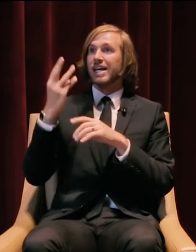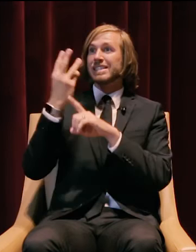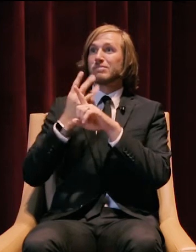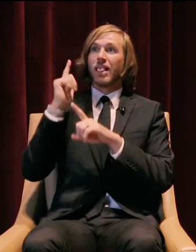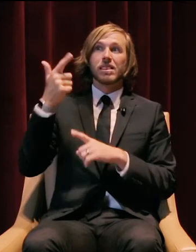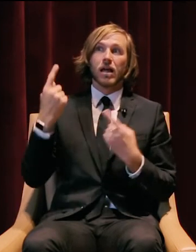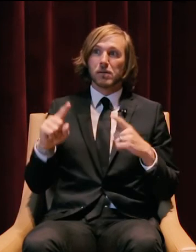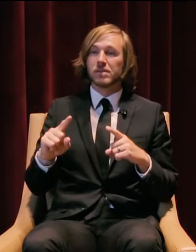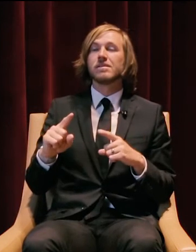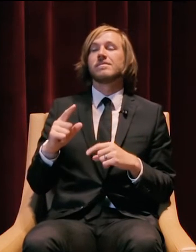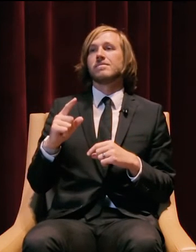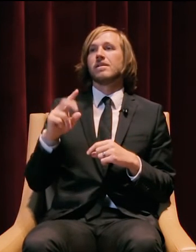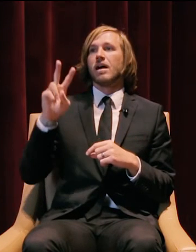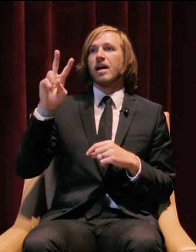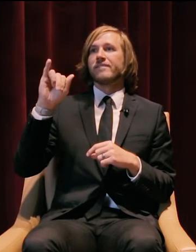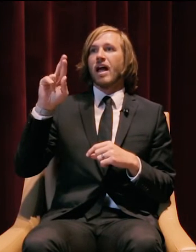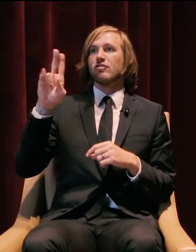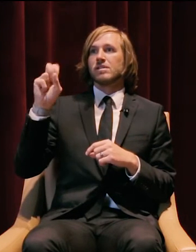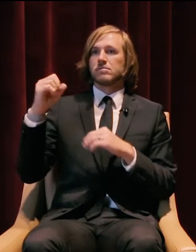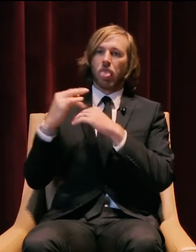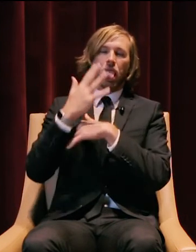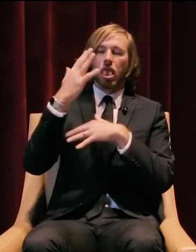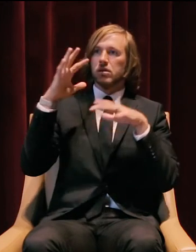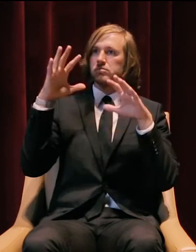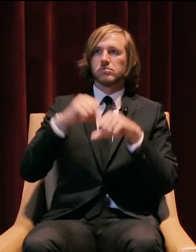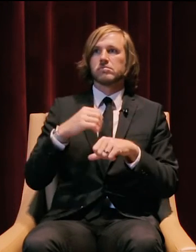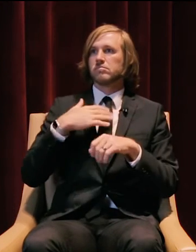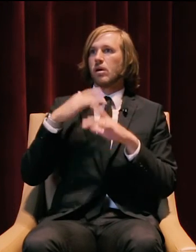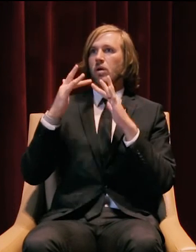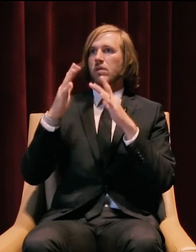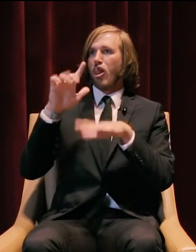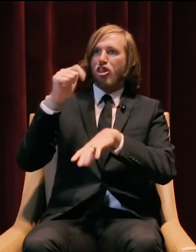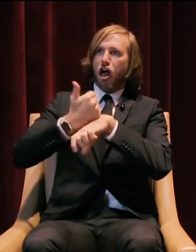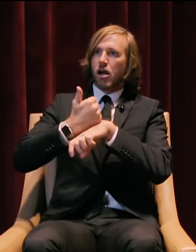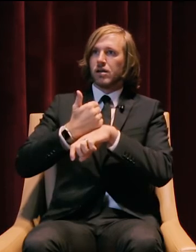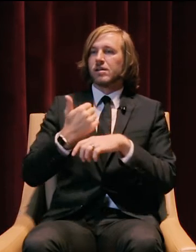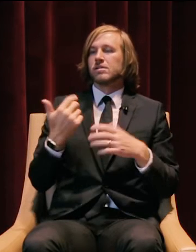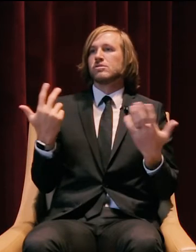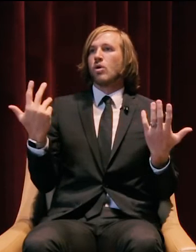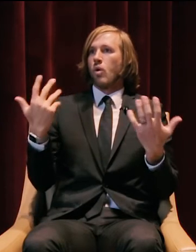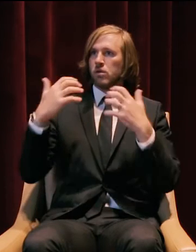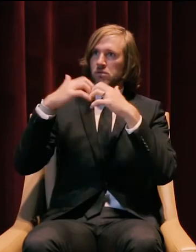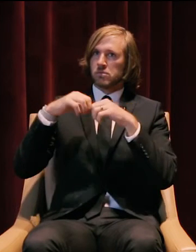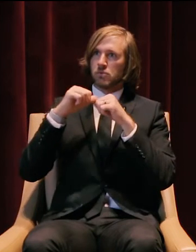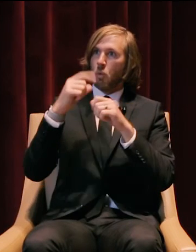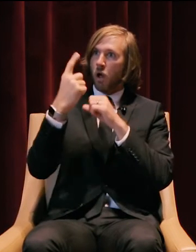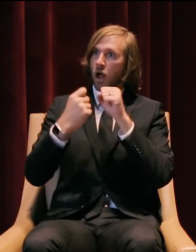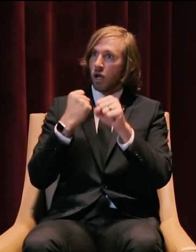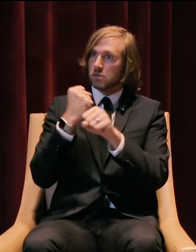months later, a virus came in and took my website down, and it was locked. So we were down for about a